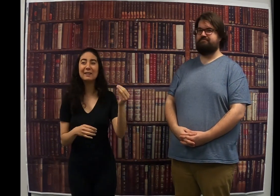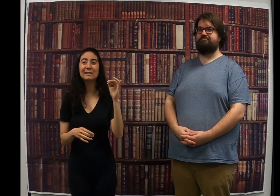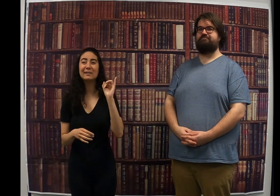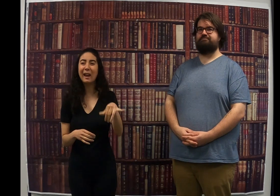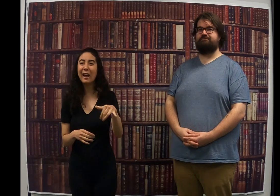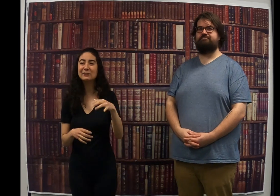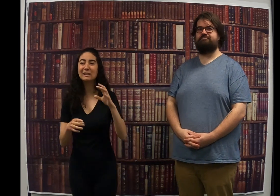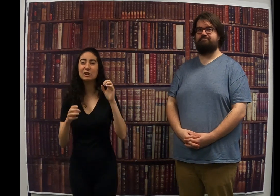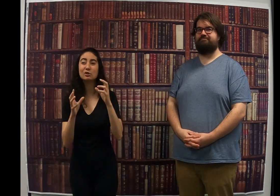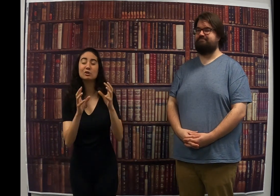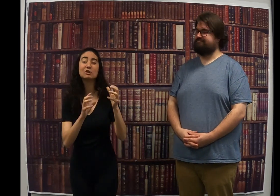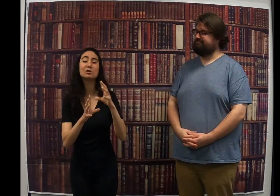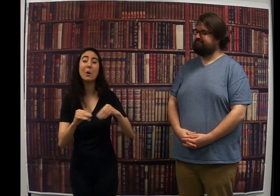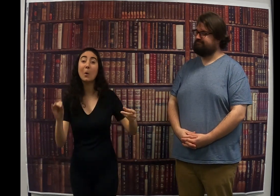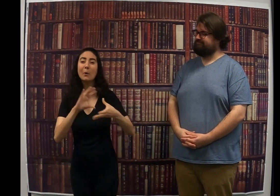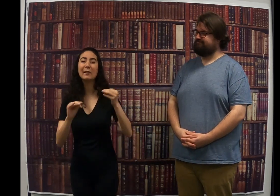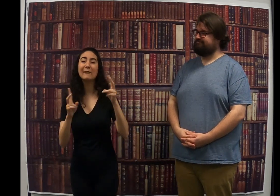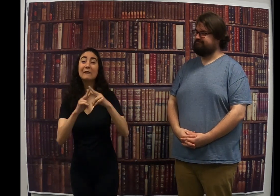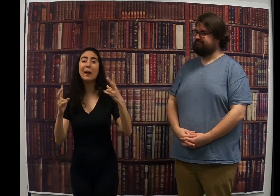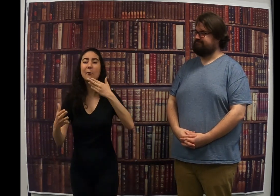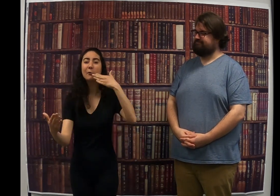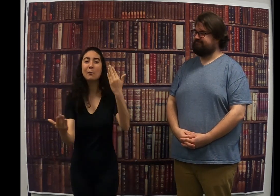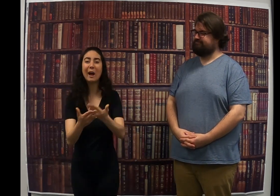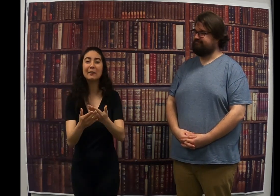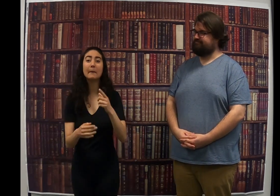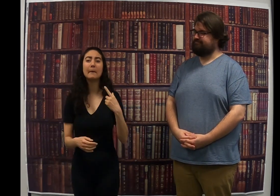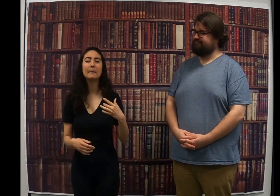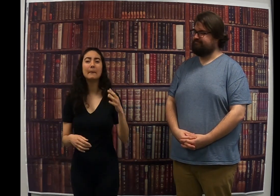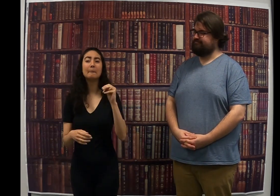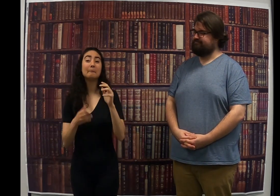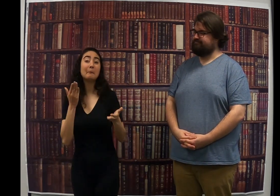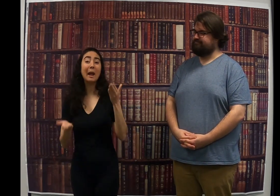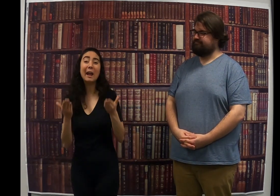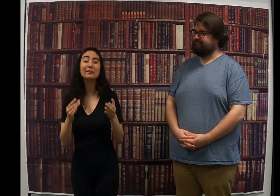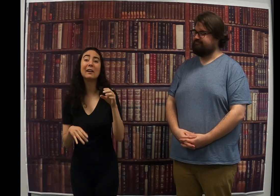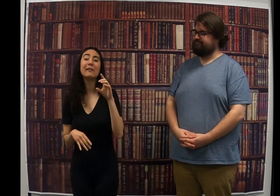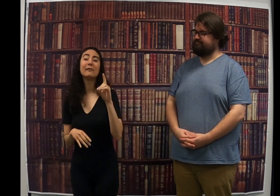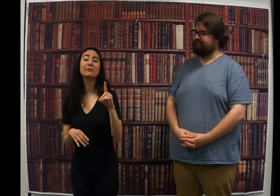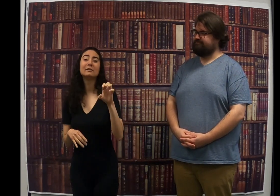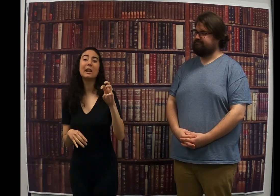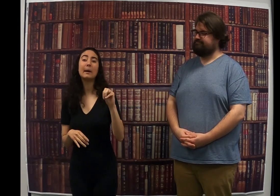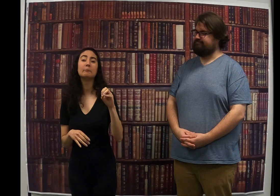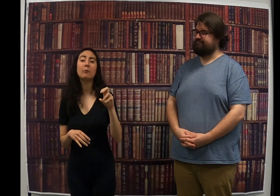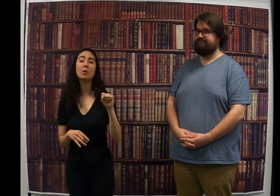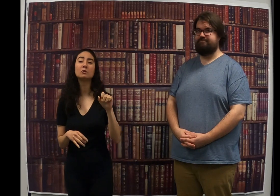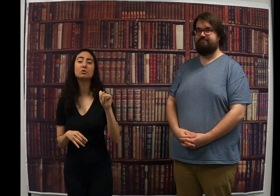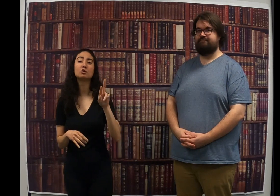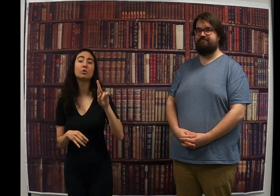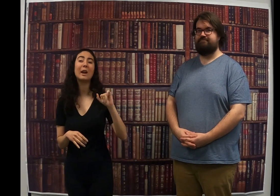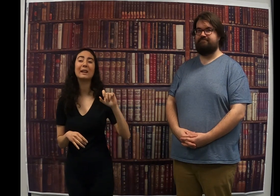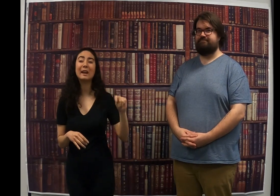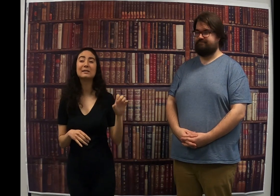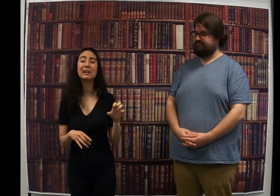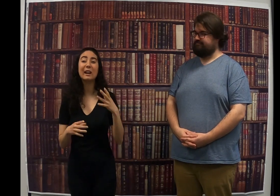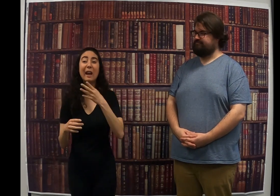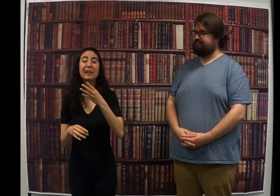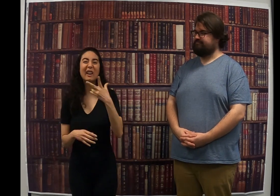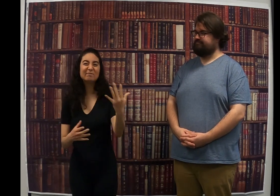And this story very well may demonstrate the madness of our quest to complete our beloved